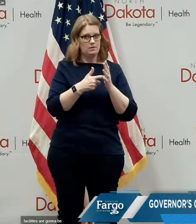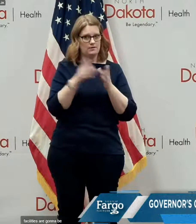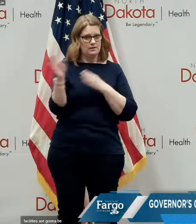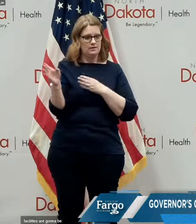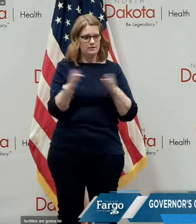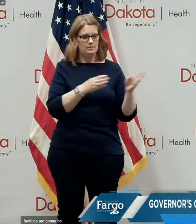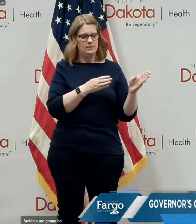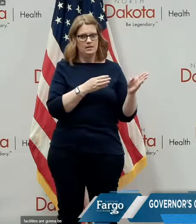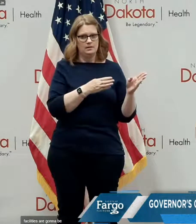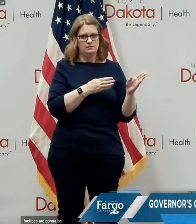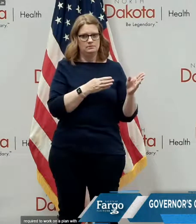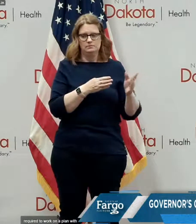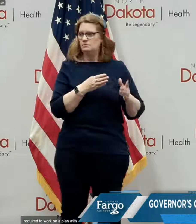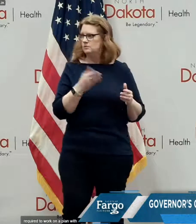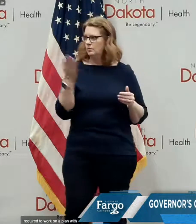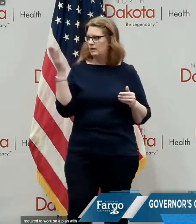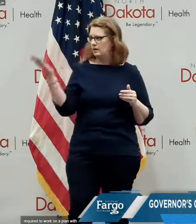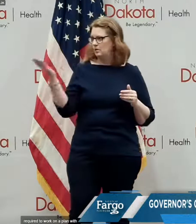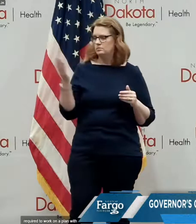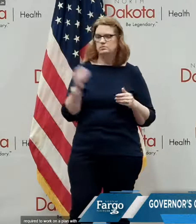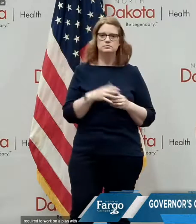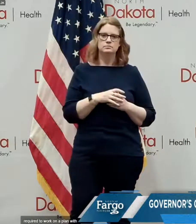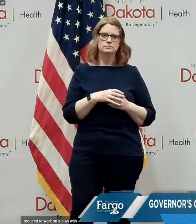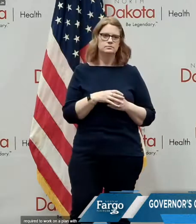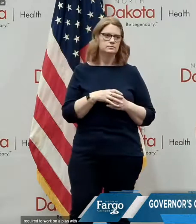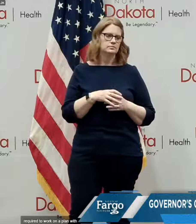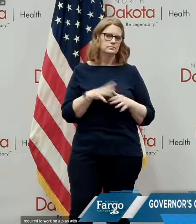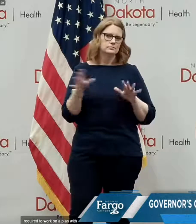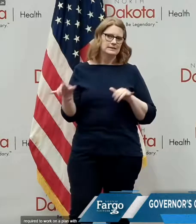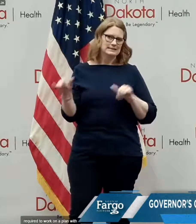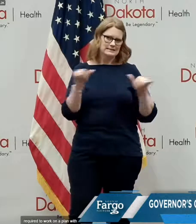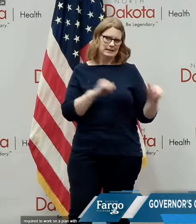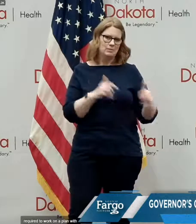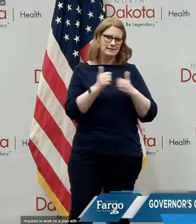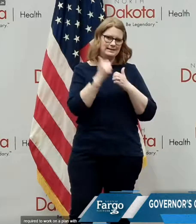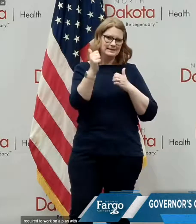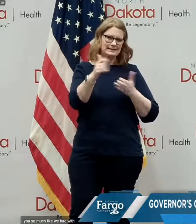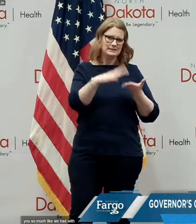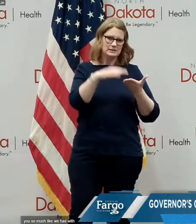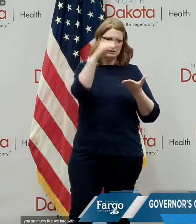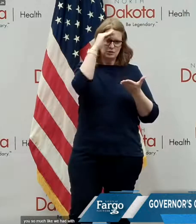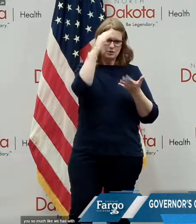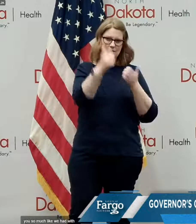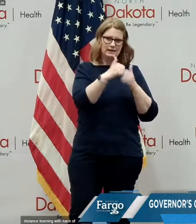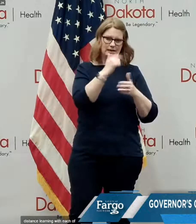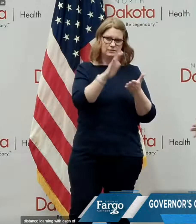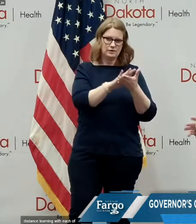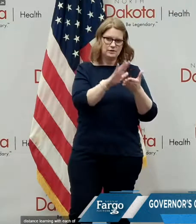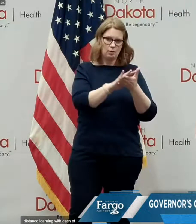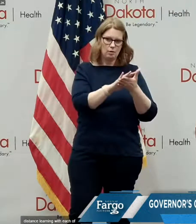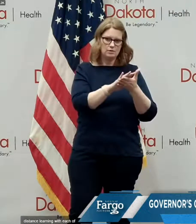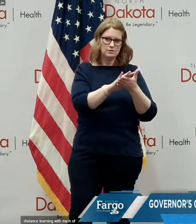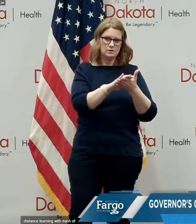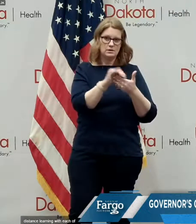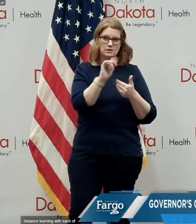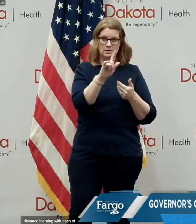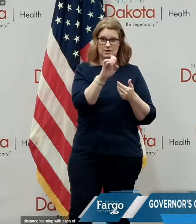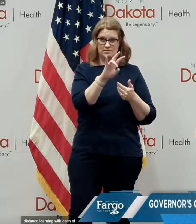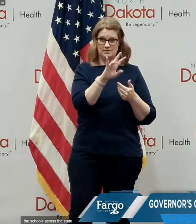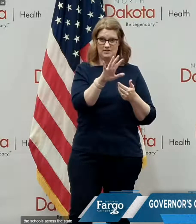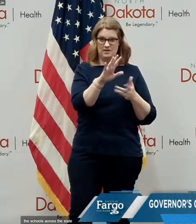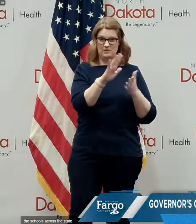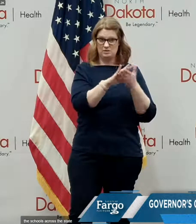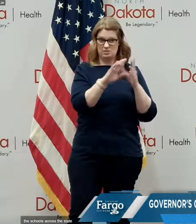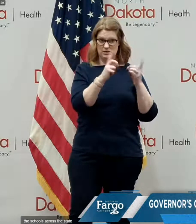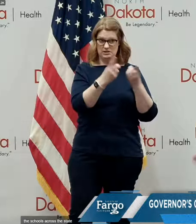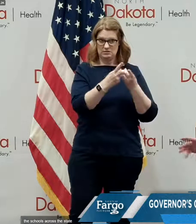you. So much like we had with distance learning with each of the schools across the state, all 175 school